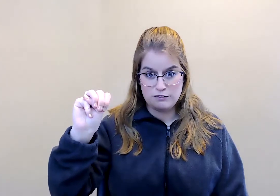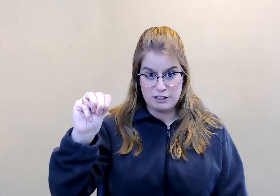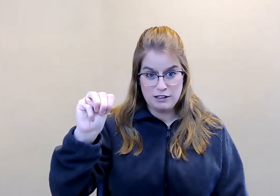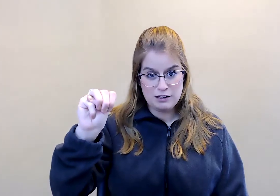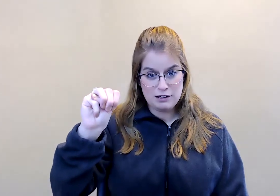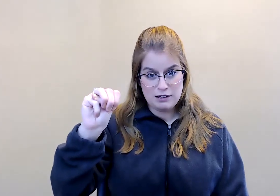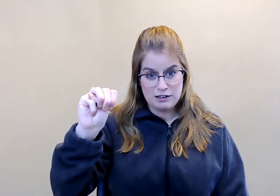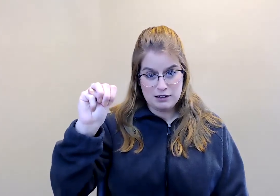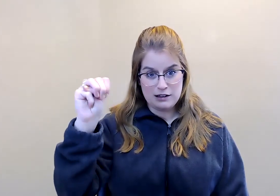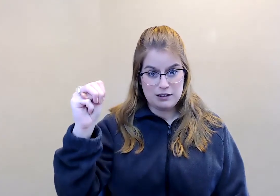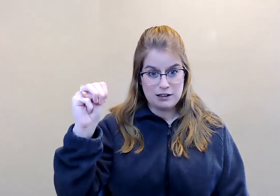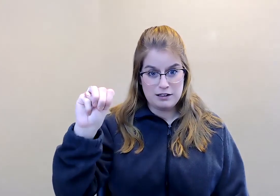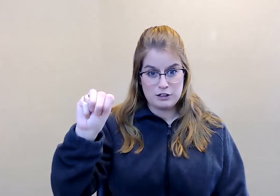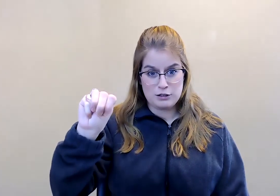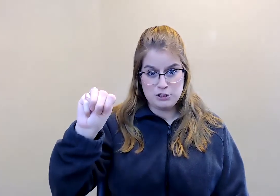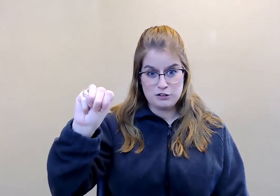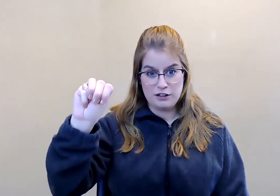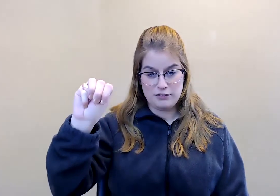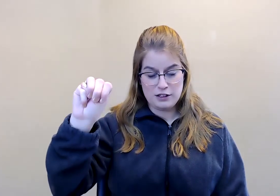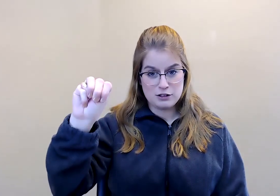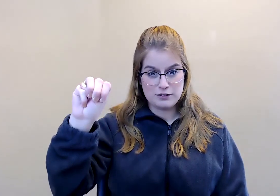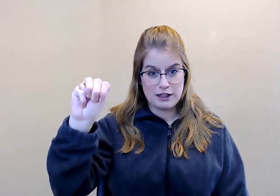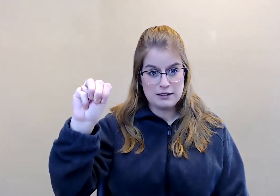finger. And then you're going to put your other fingers over it.